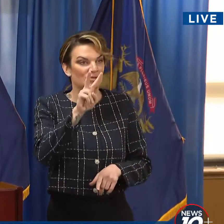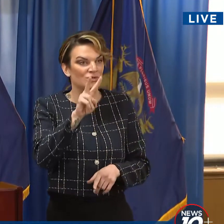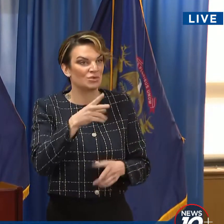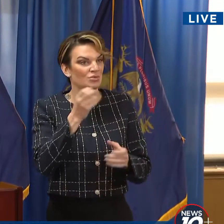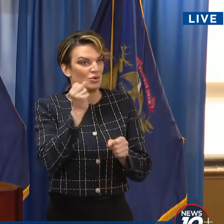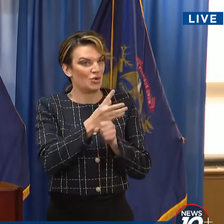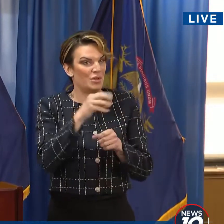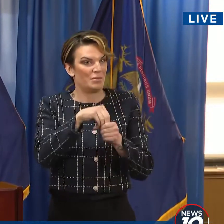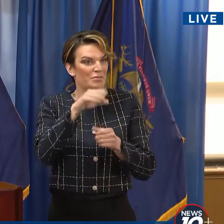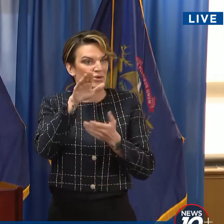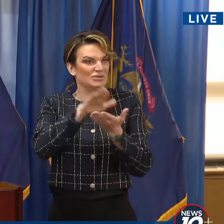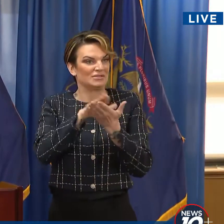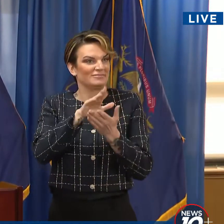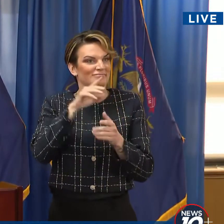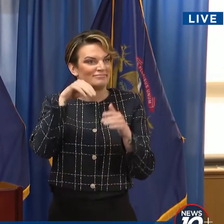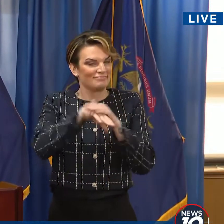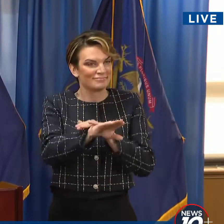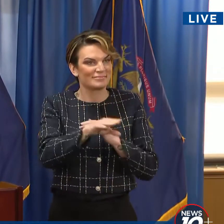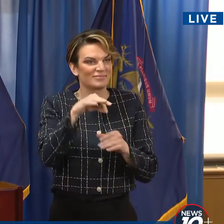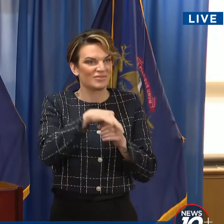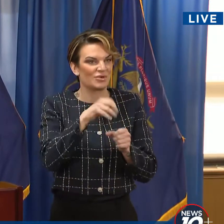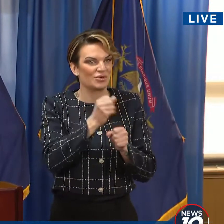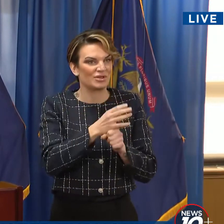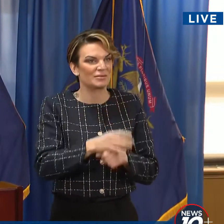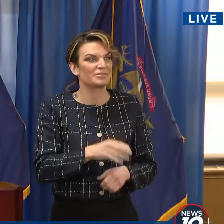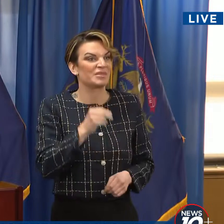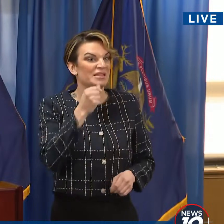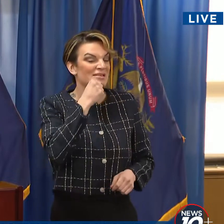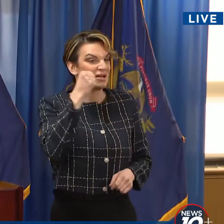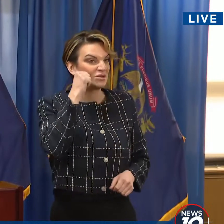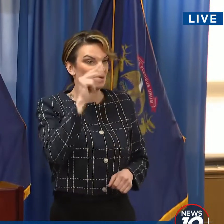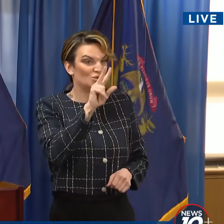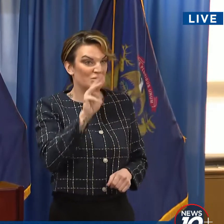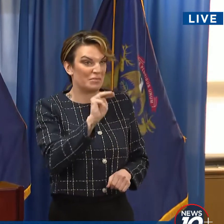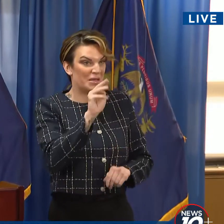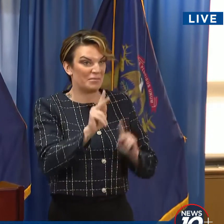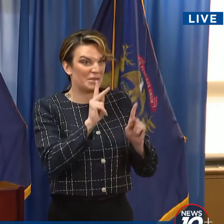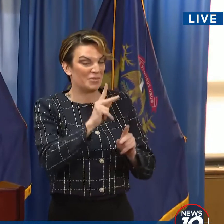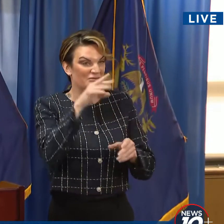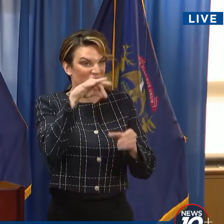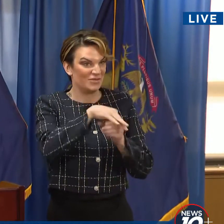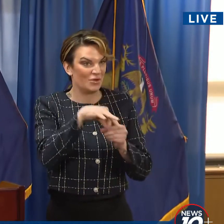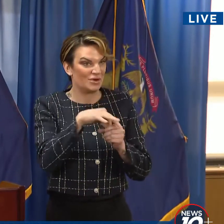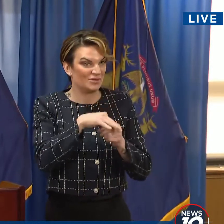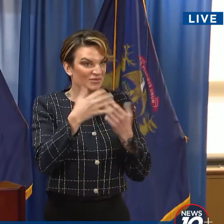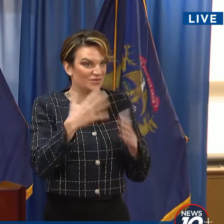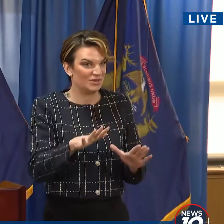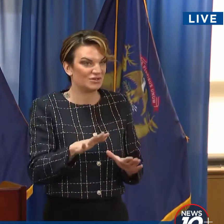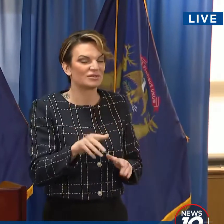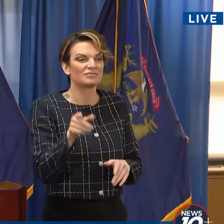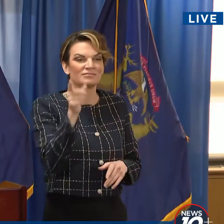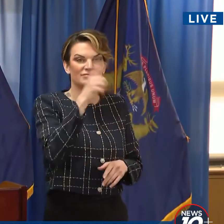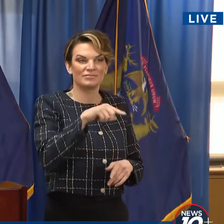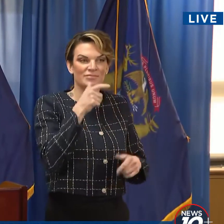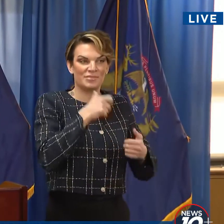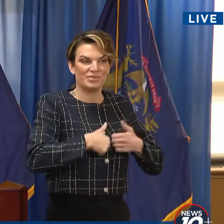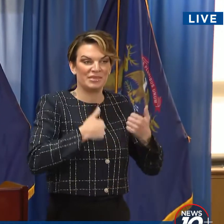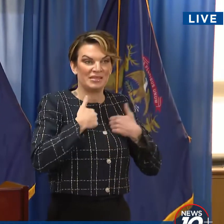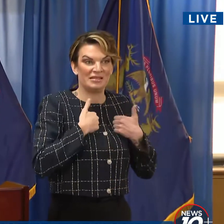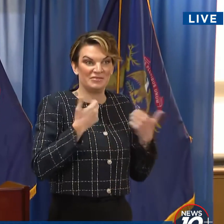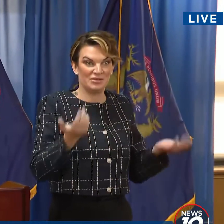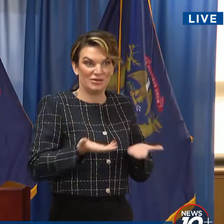in person, or the over 2 million who voted in person yesterday, Michiganders were able to cast their ballots